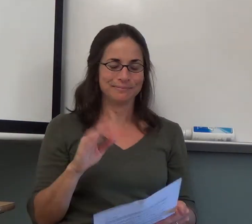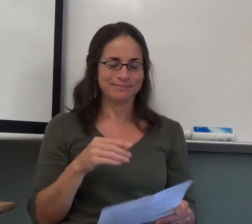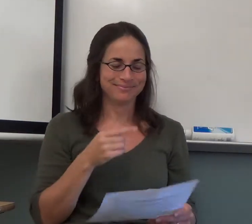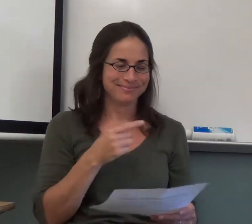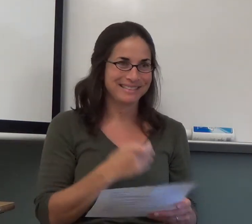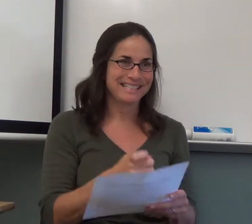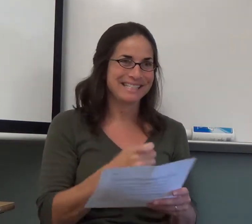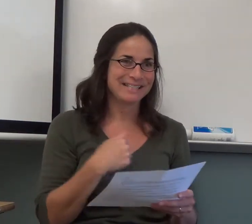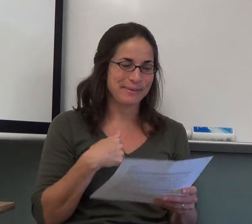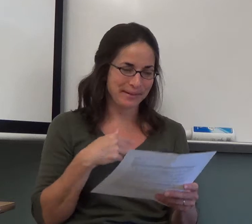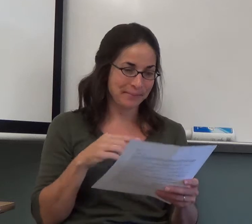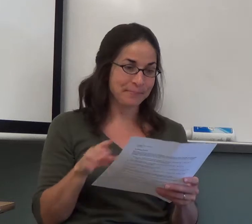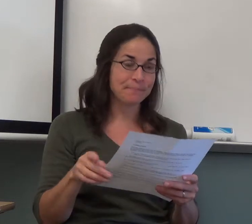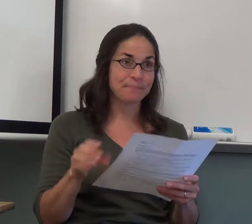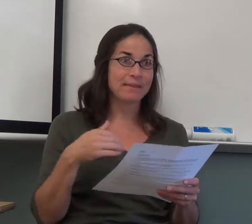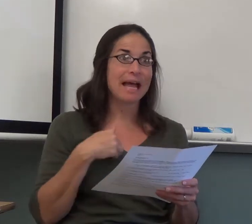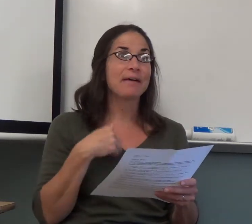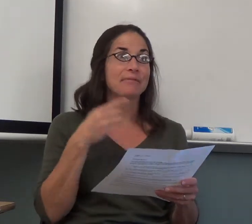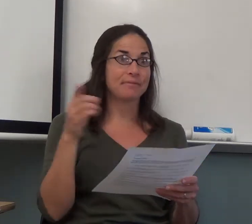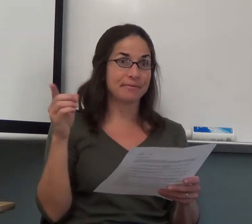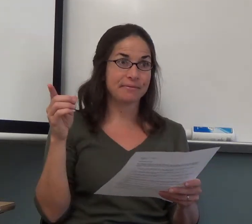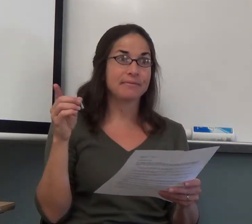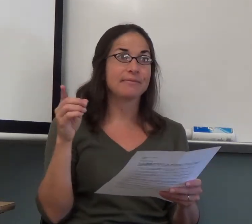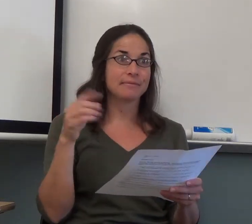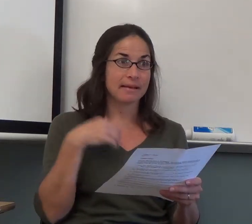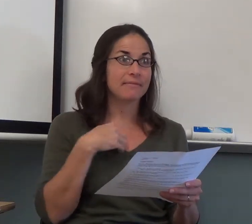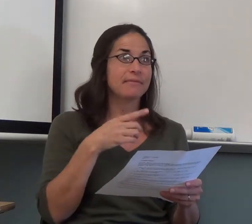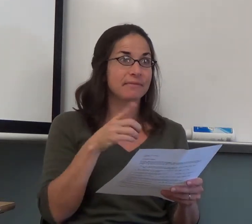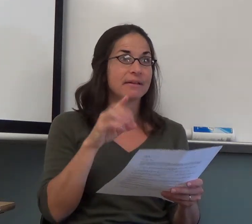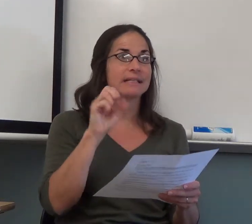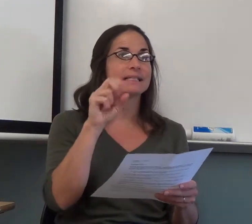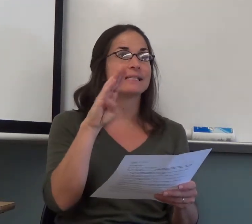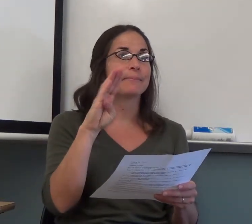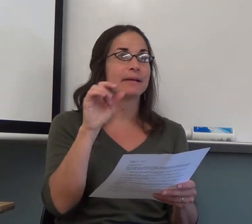Grammar review, everybody have one. Sebastian, you need one? All right.